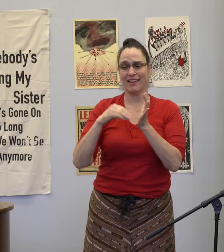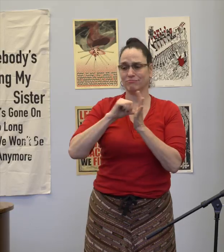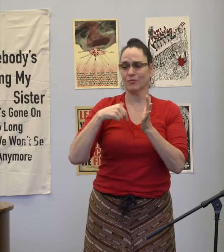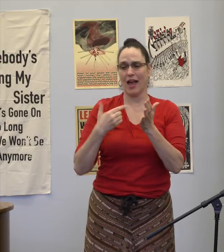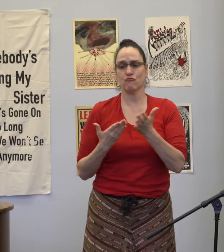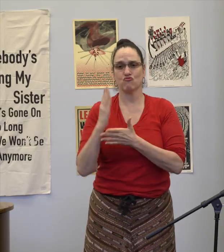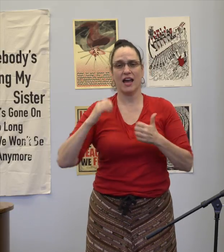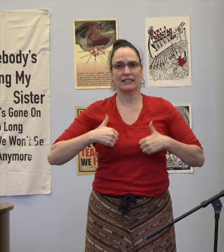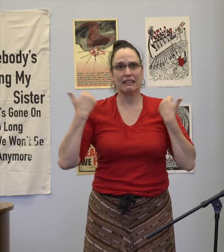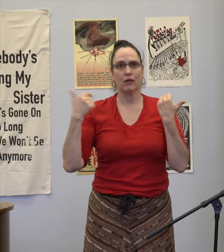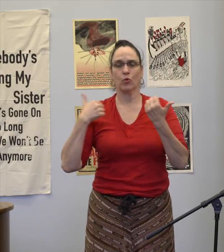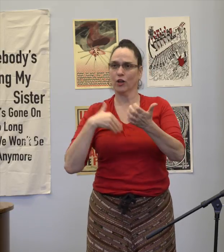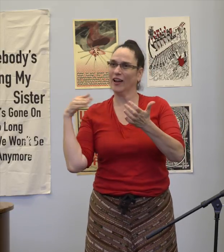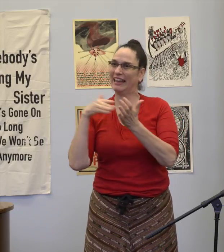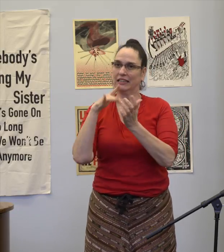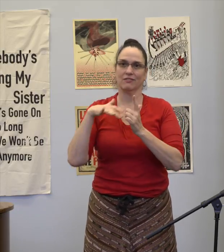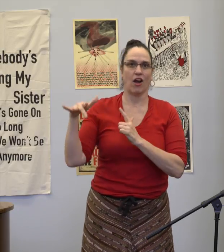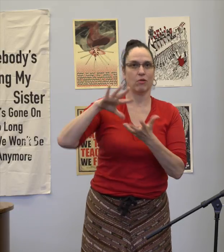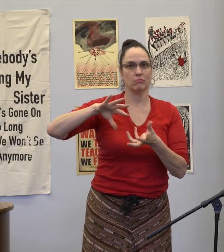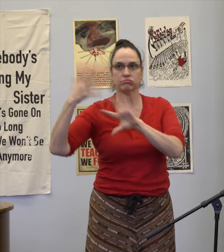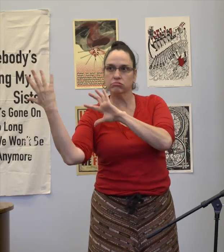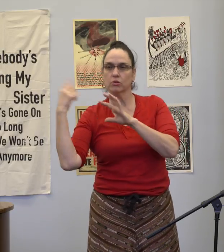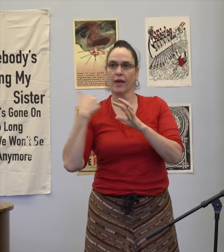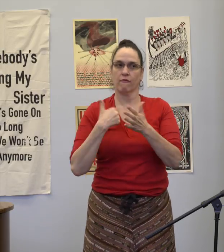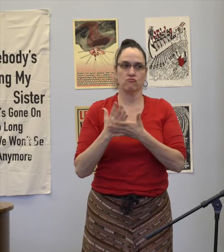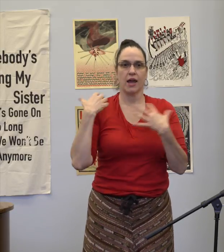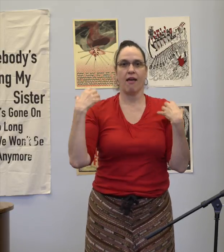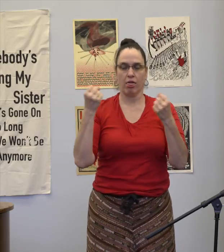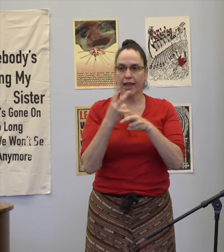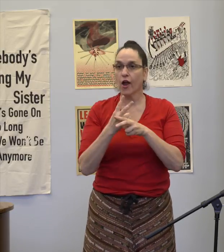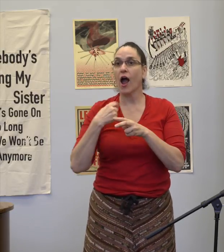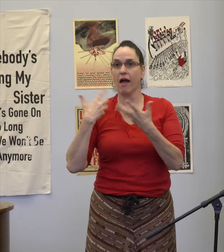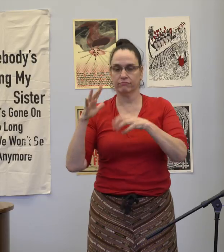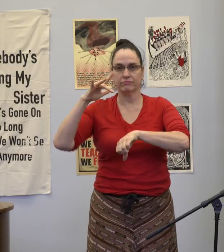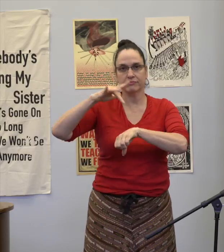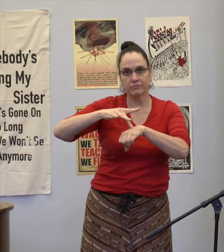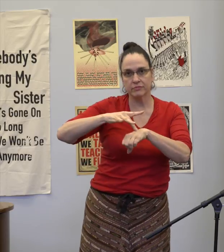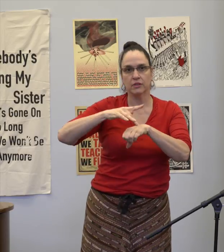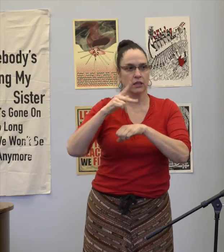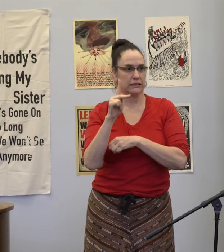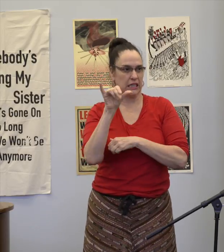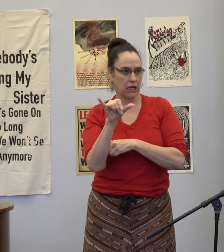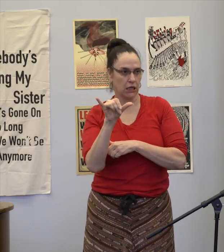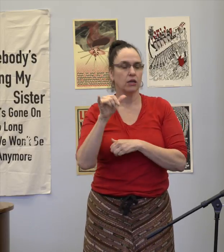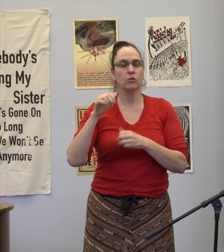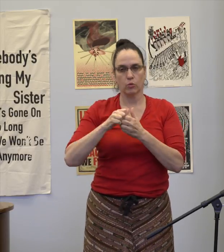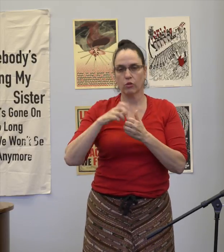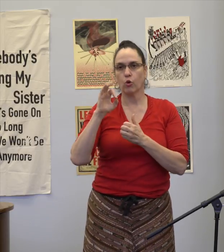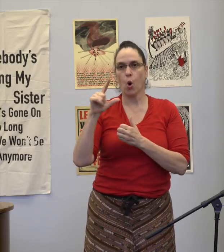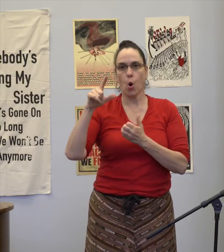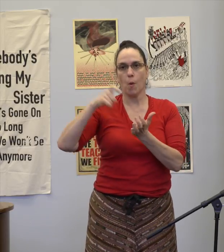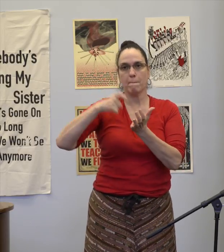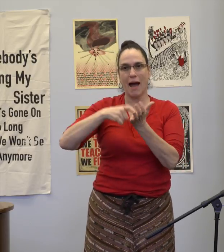and against environmental devastation. I was in Kentucky with coal miners and who have black